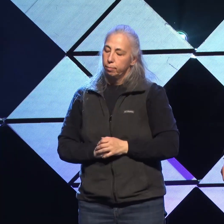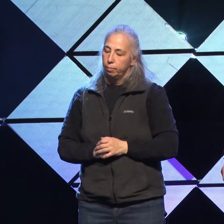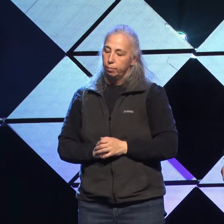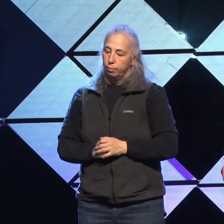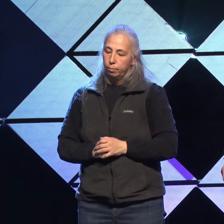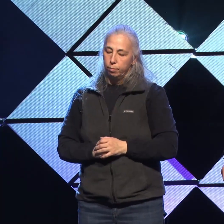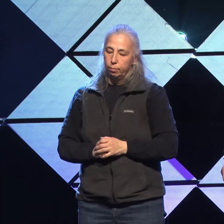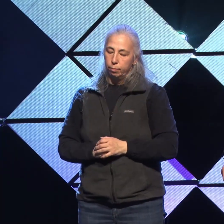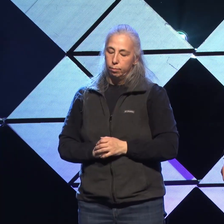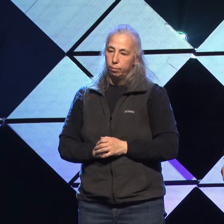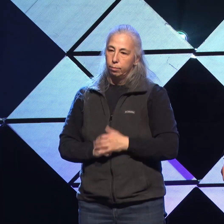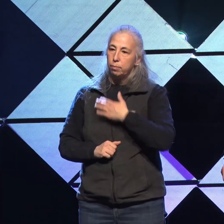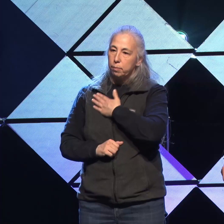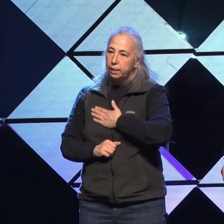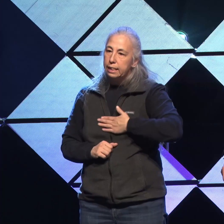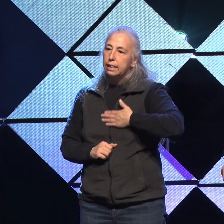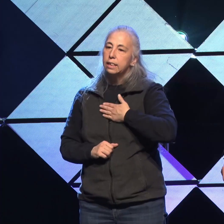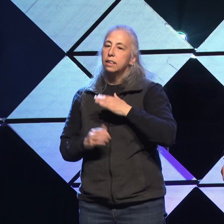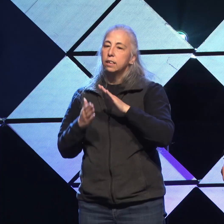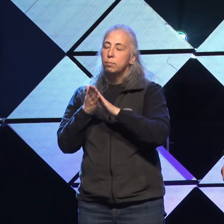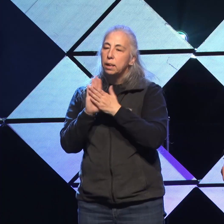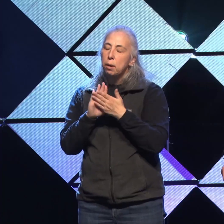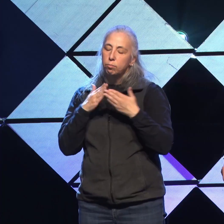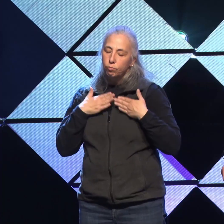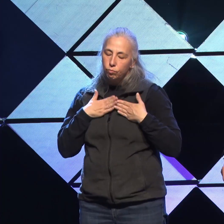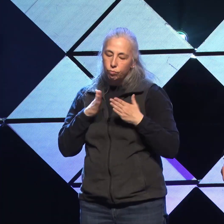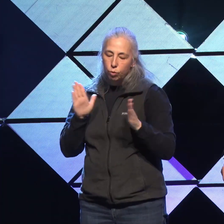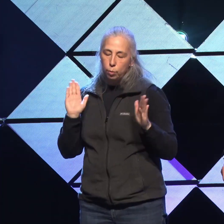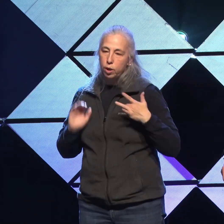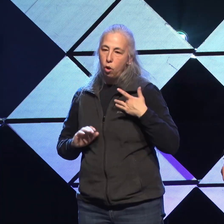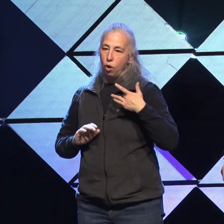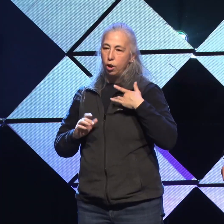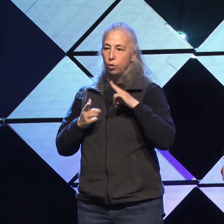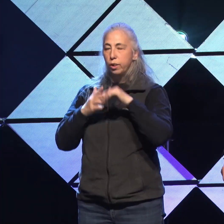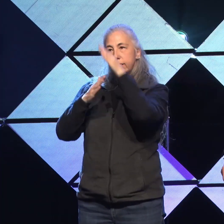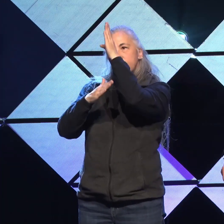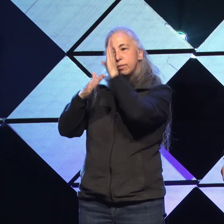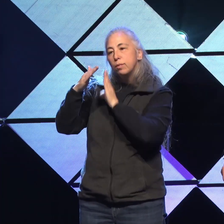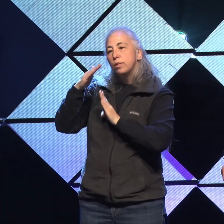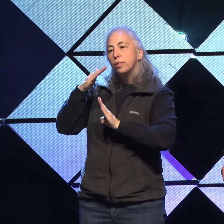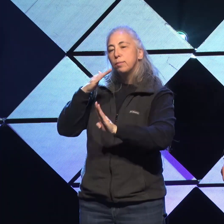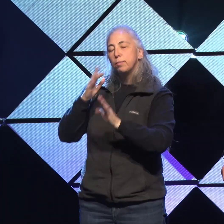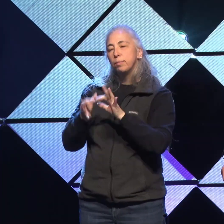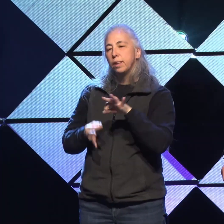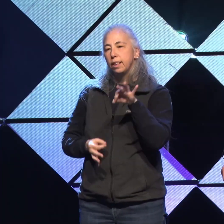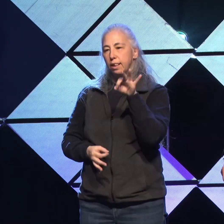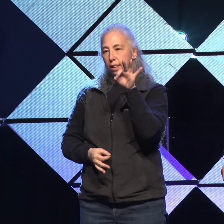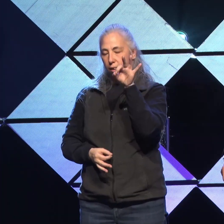bend your heart towards humility and give you a humble spirit.